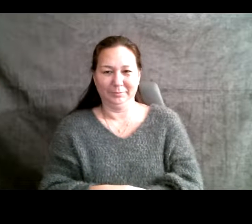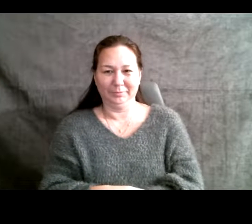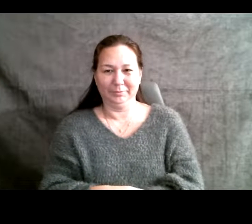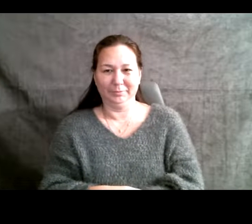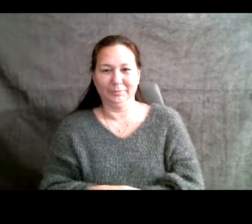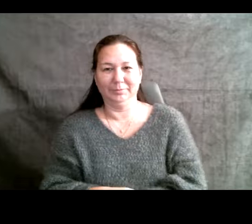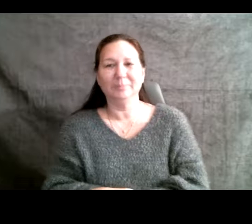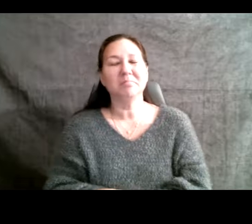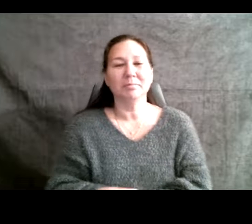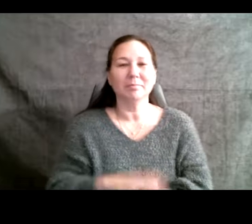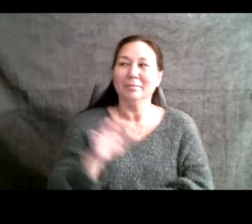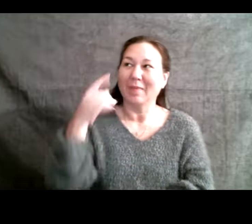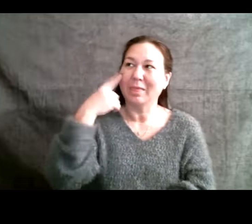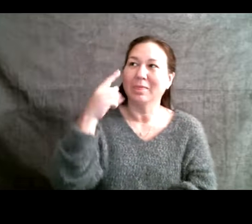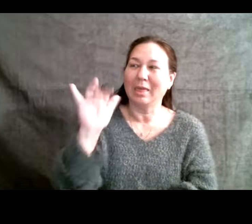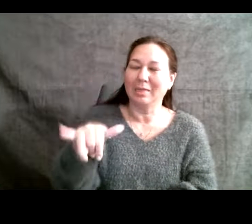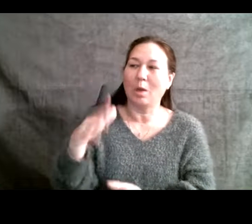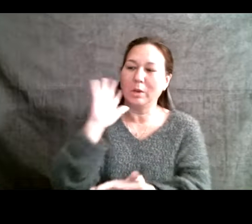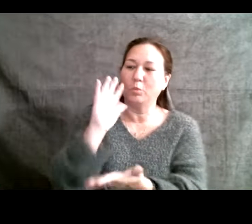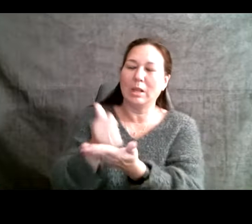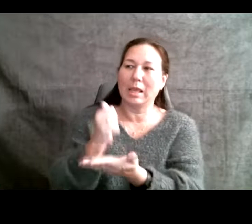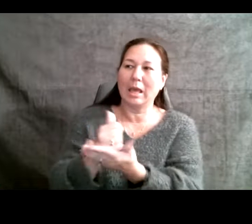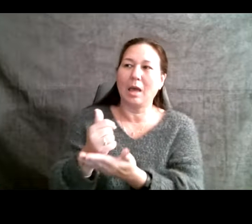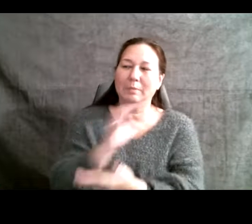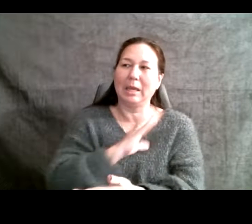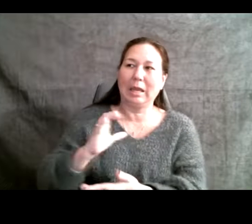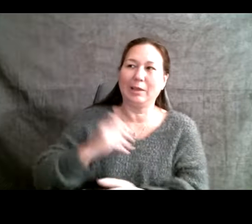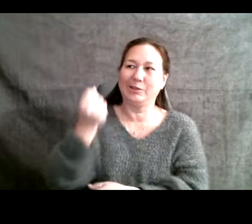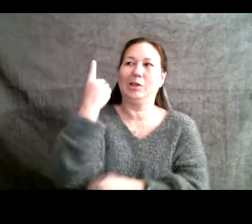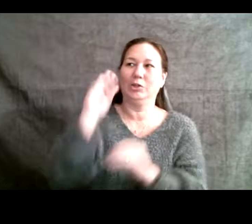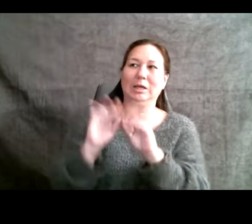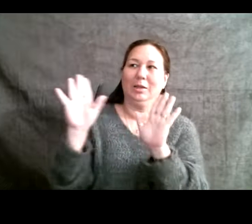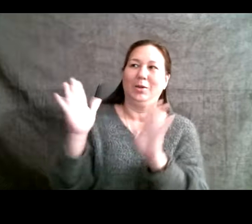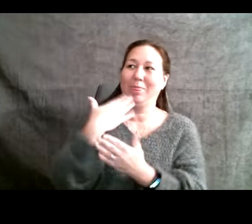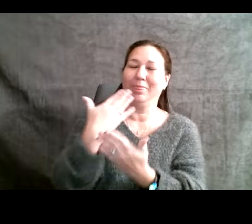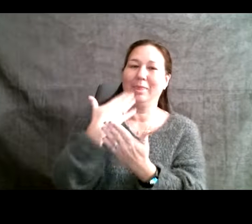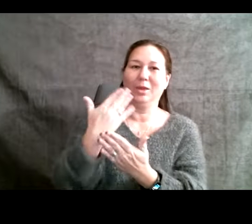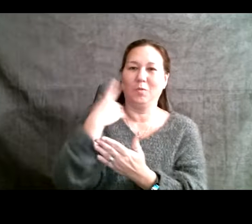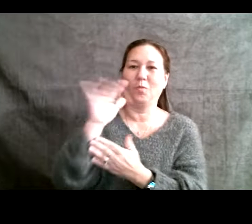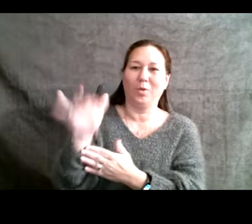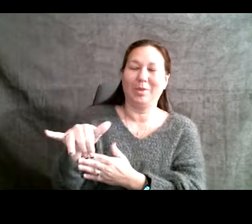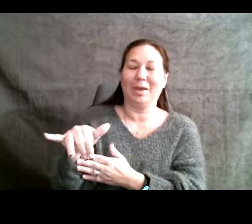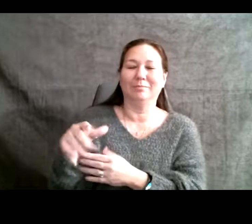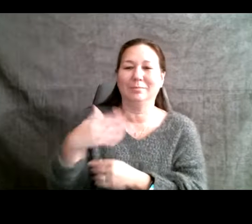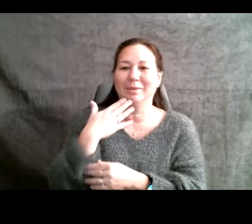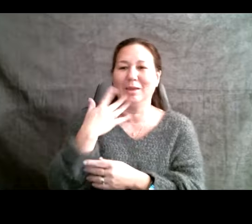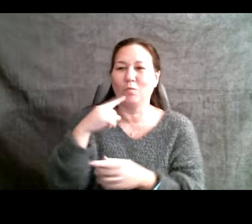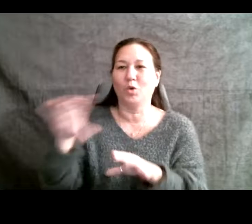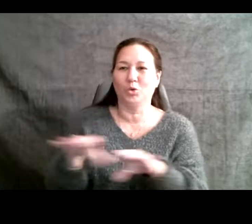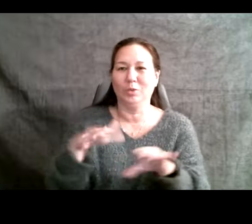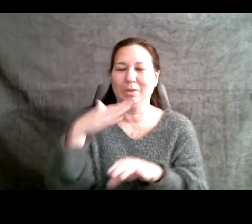I think that would be really helpful for this council. Thank you for doing that.